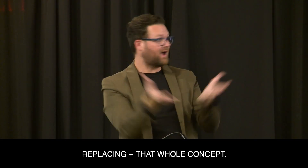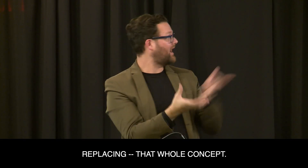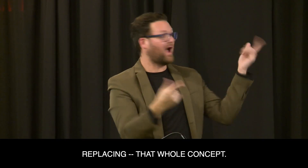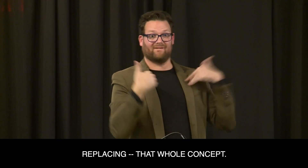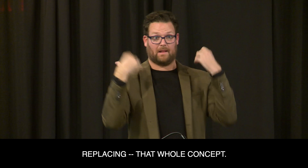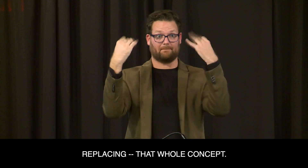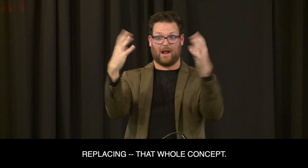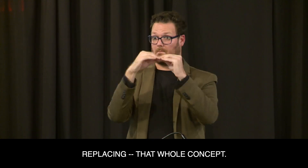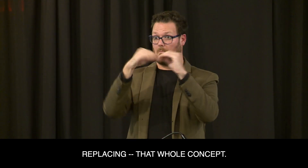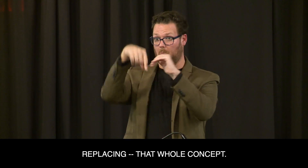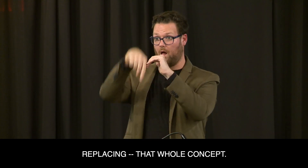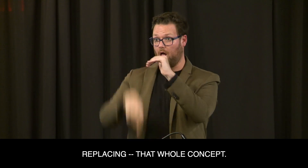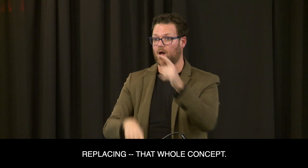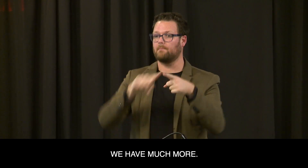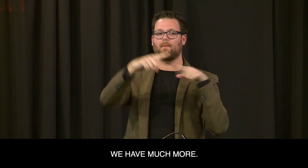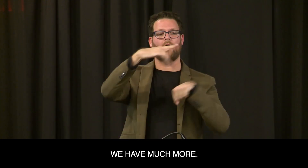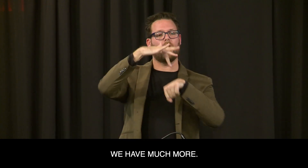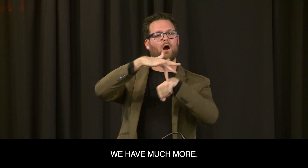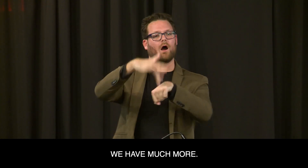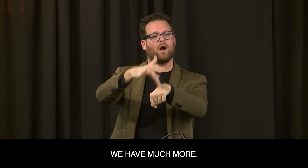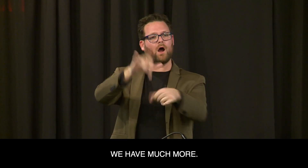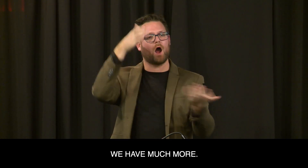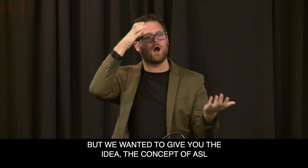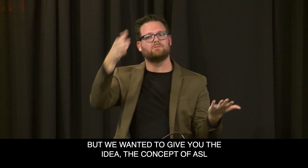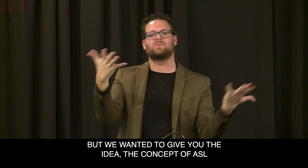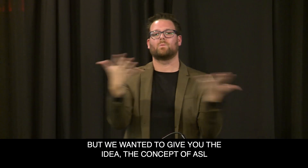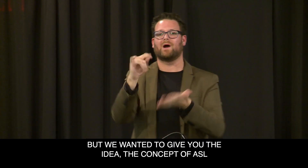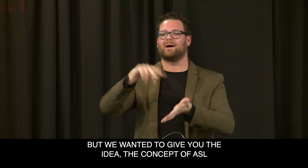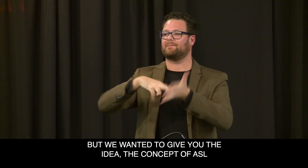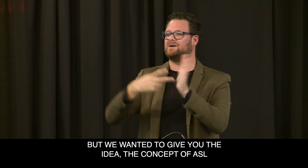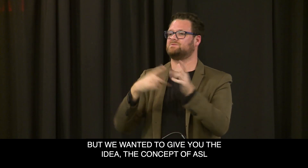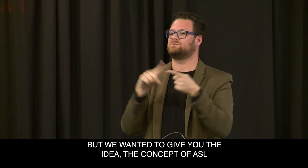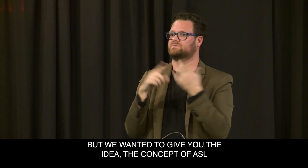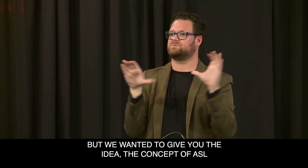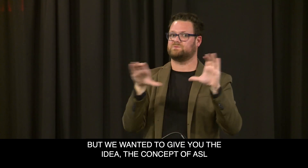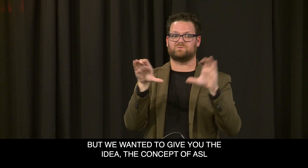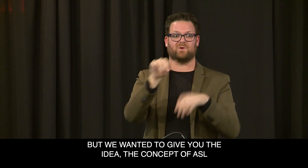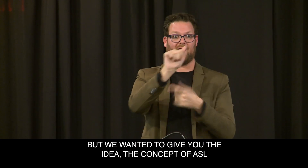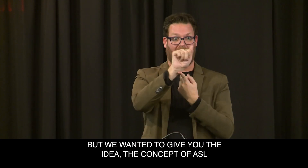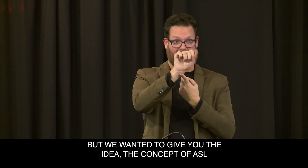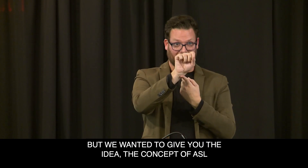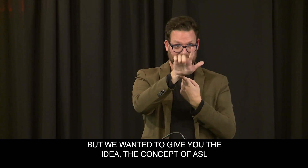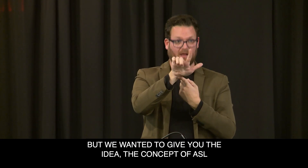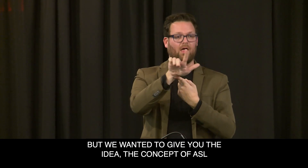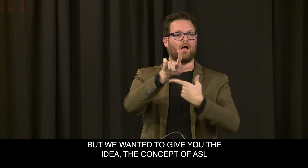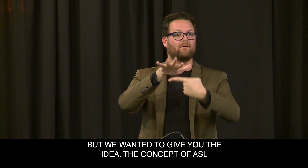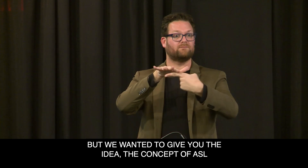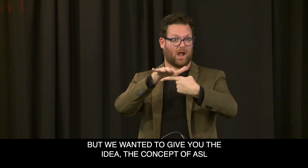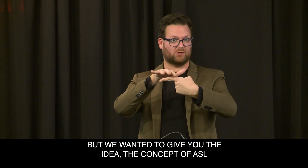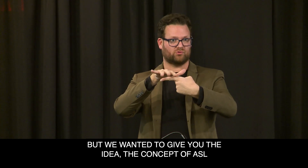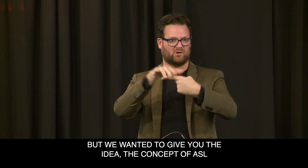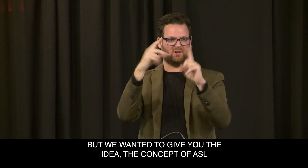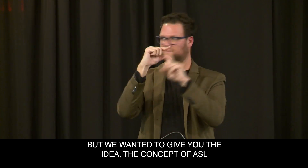Replacing that whole concept. And we have much more, but we wanted to give you the idea, the concept of